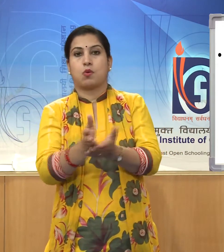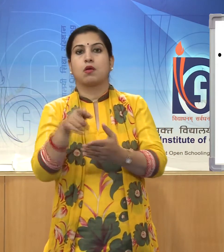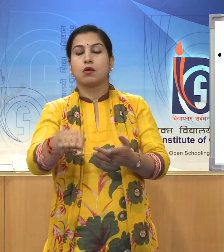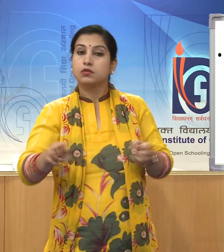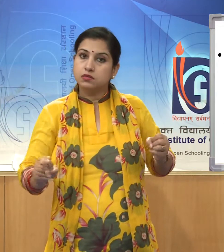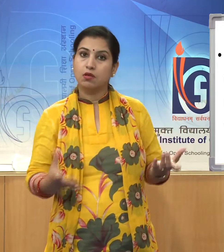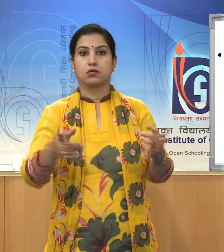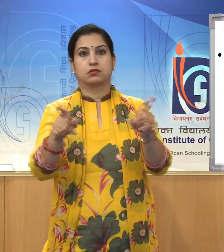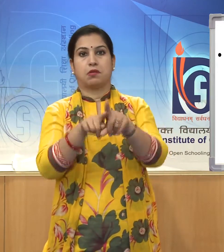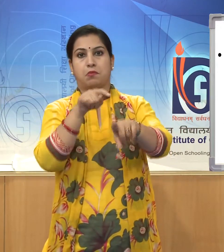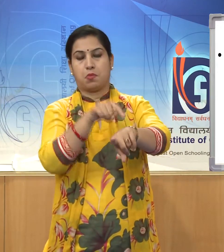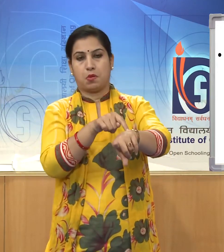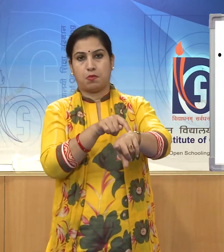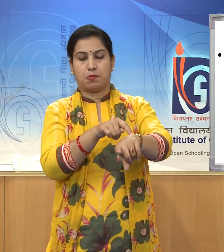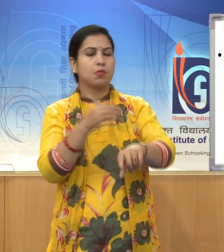which started in